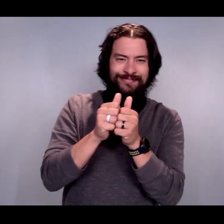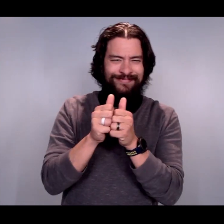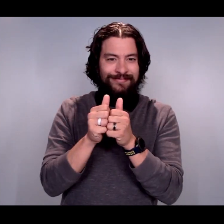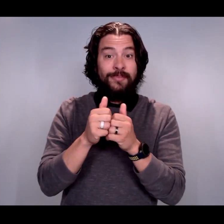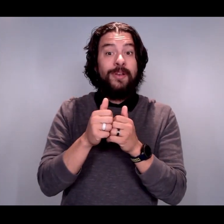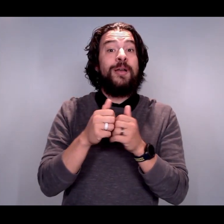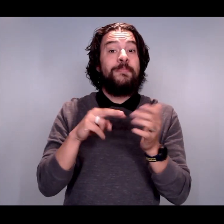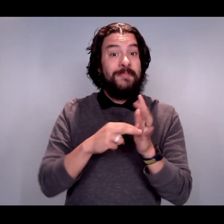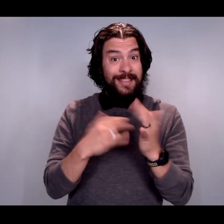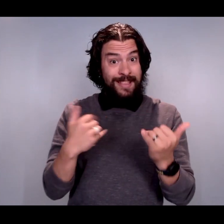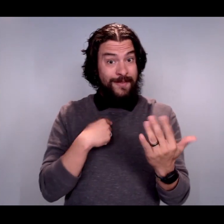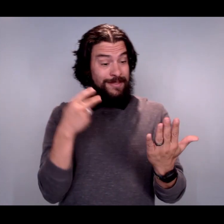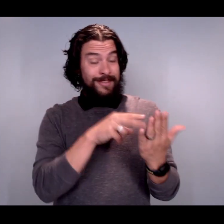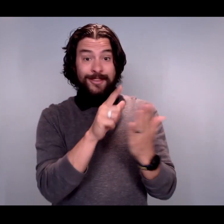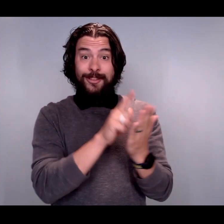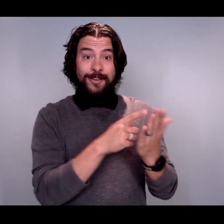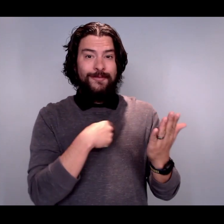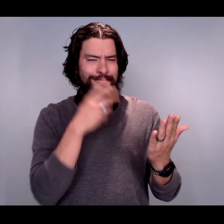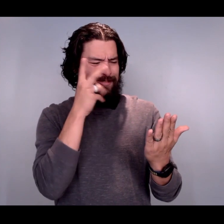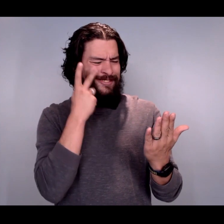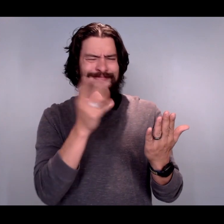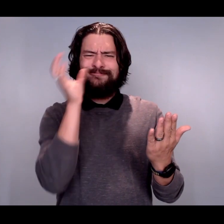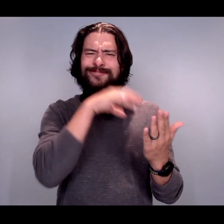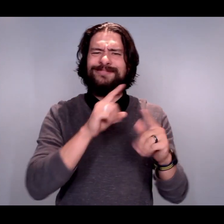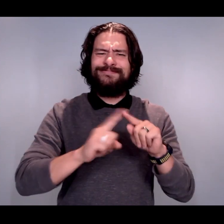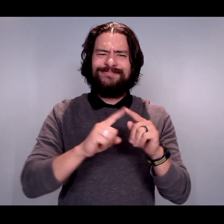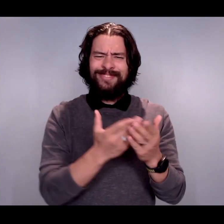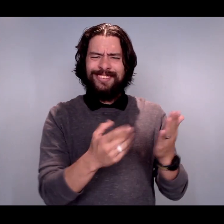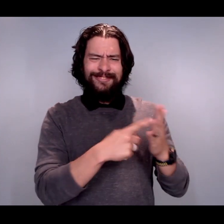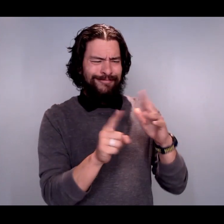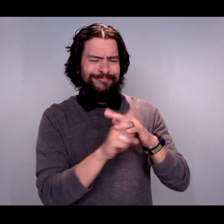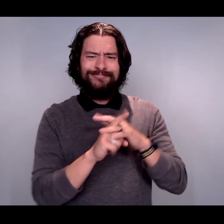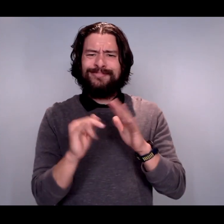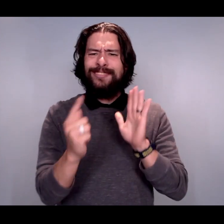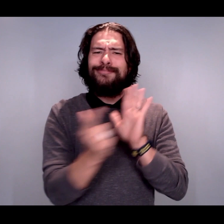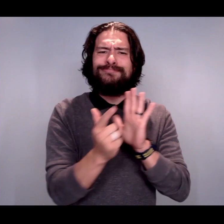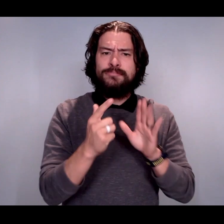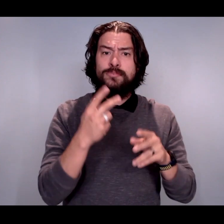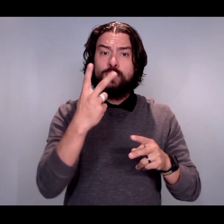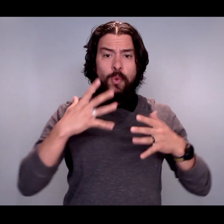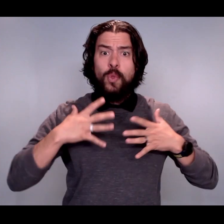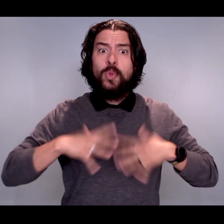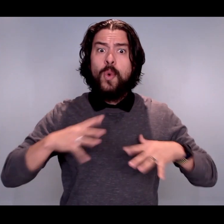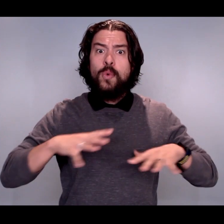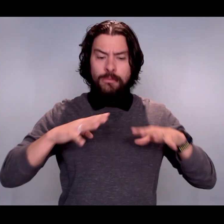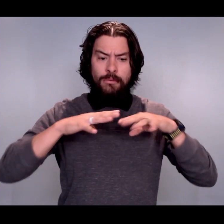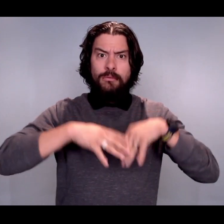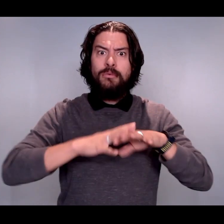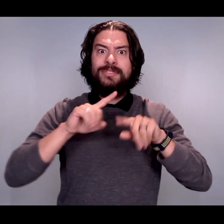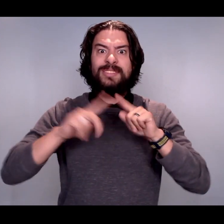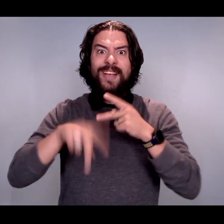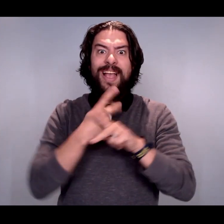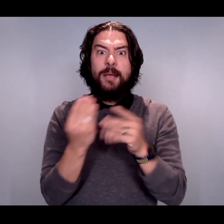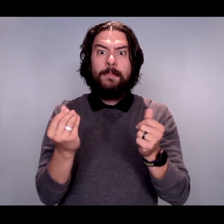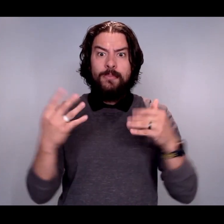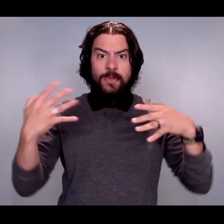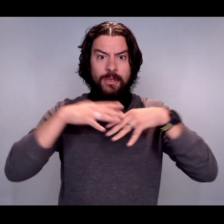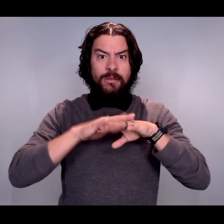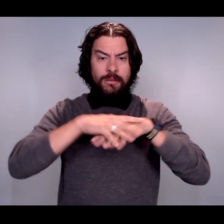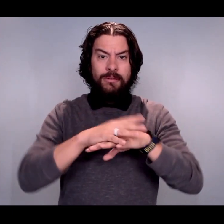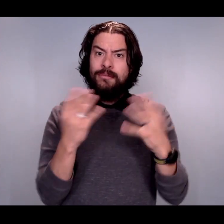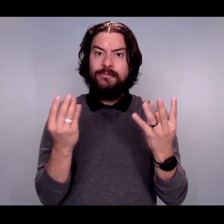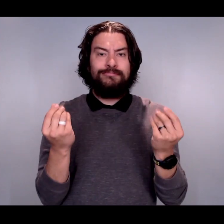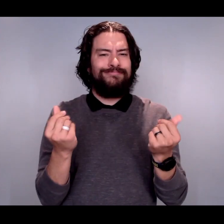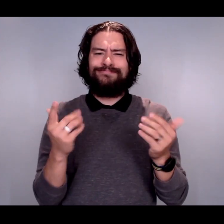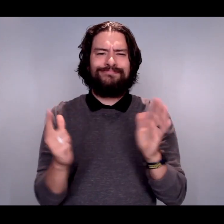But when I read the laws, I find a lot of strange stuff. Like not allowing clothing to be made of 2 different fabrics. Like how does that show God's